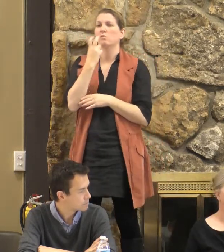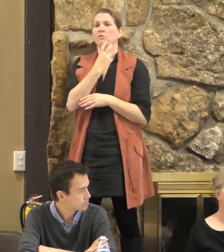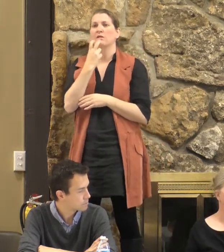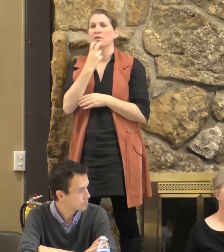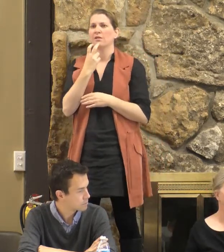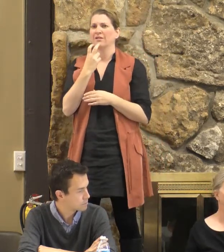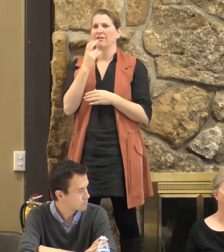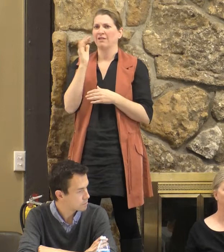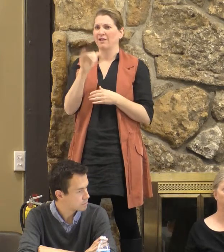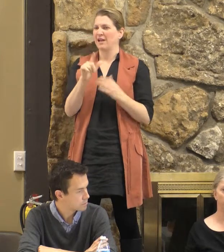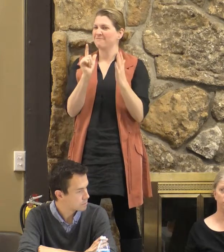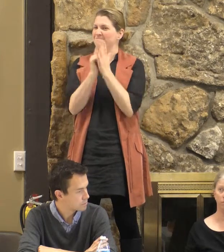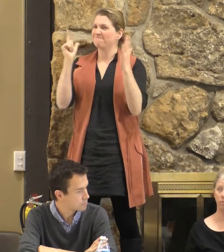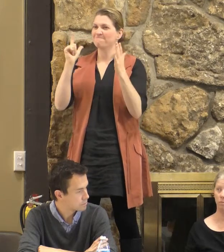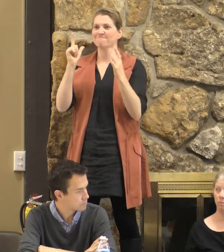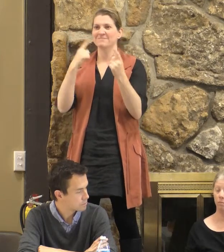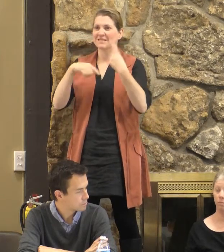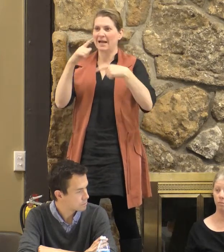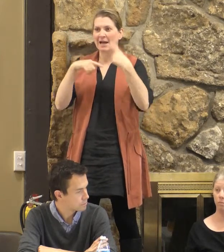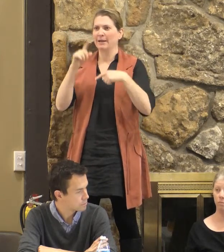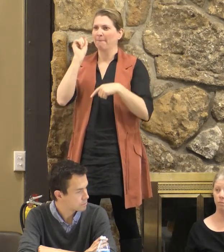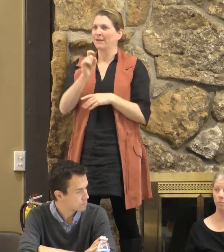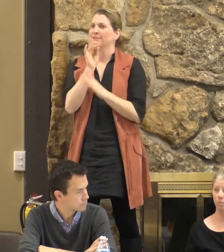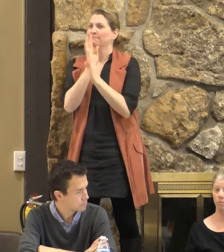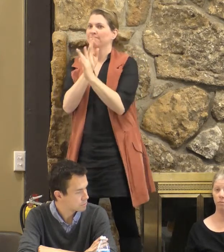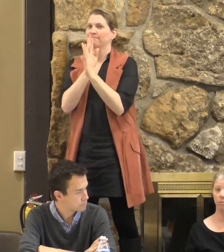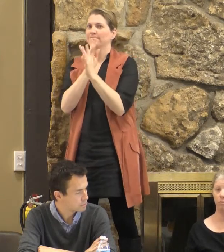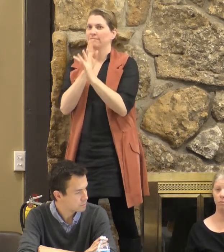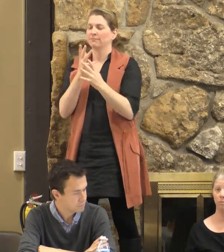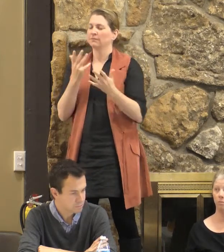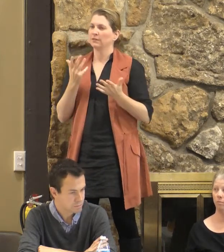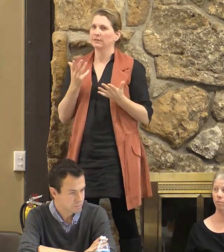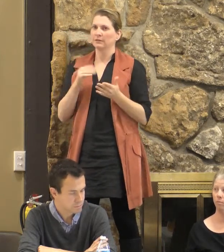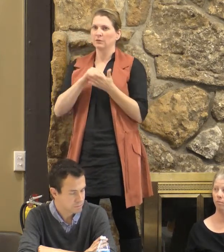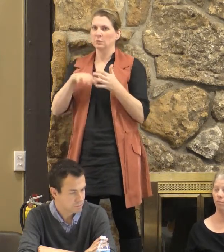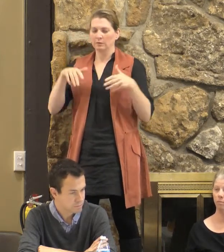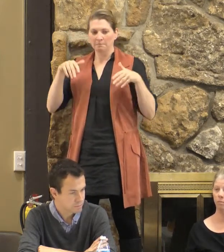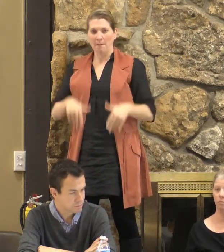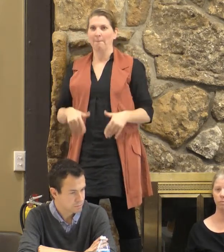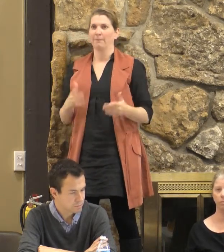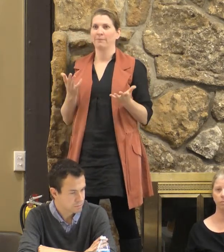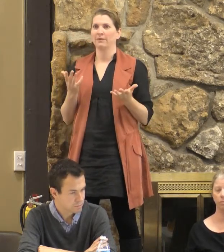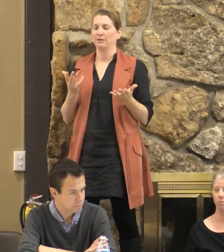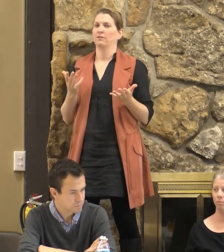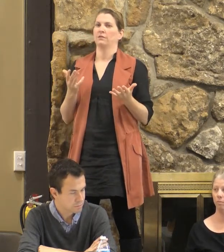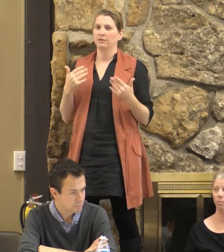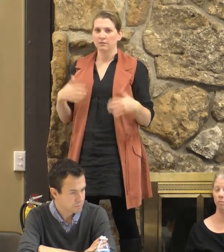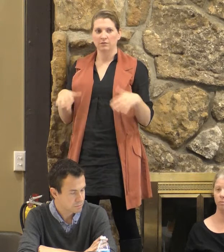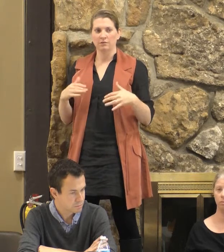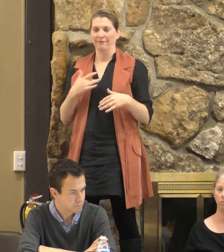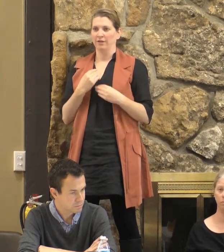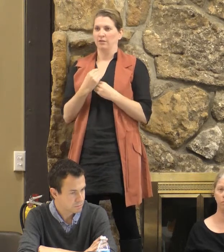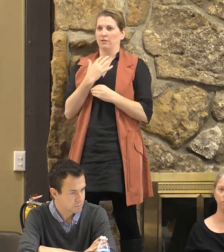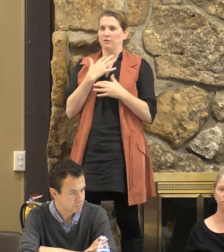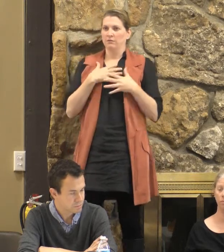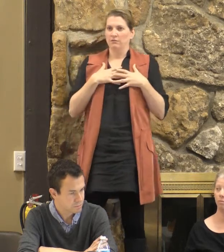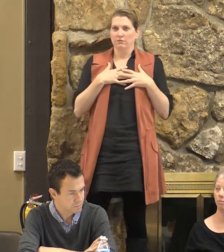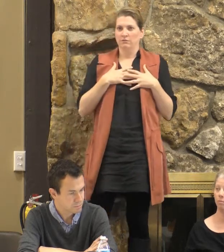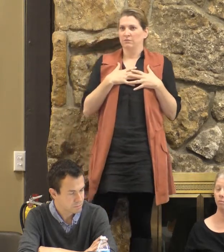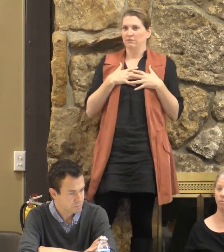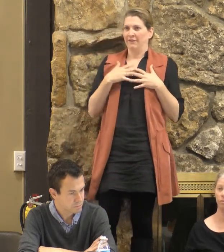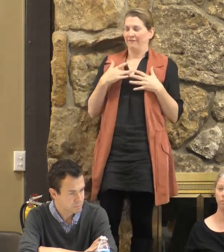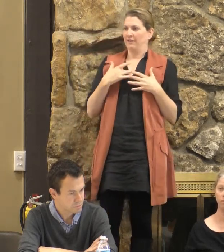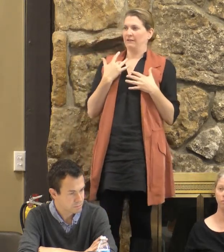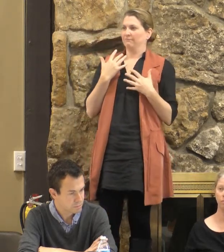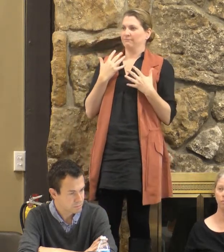sign language is not allowed. And so those students may or may not be effective in that education. So if you have someone that